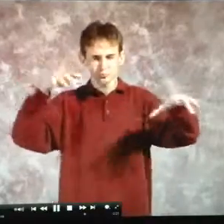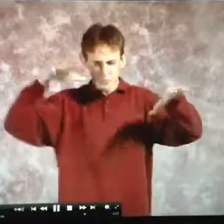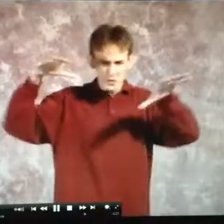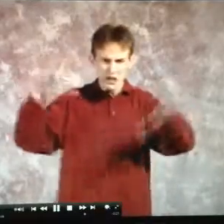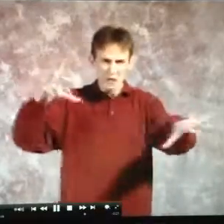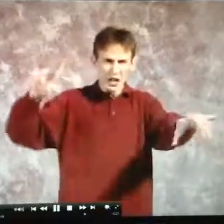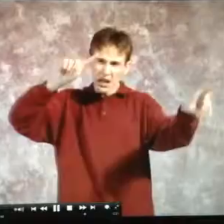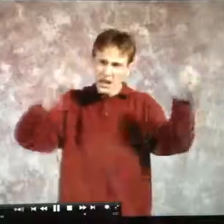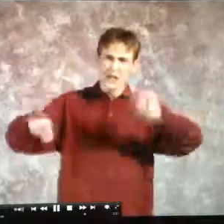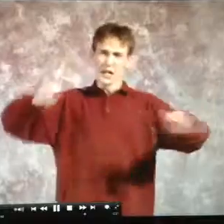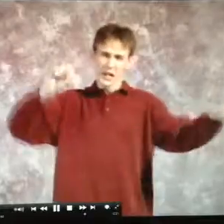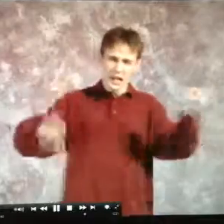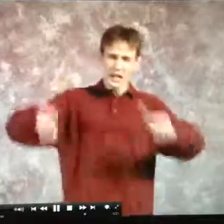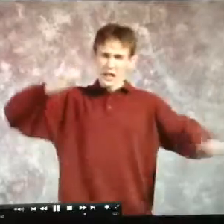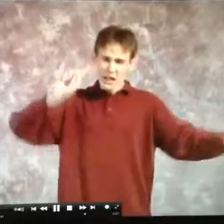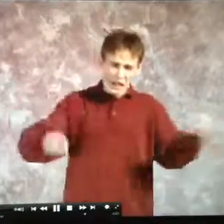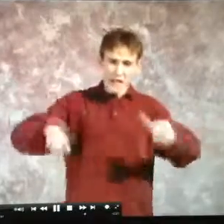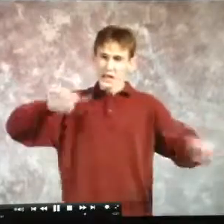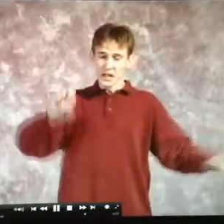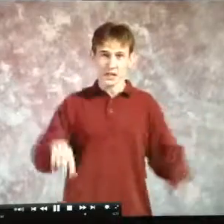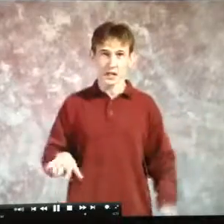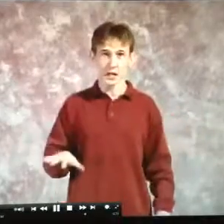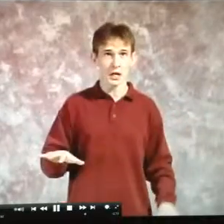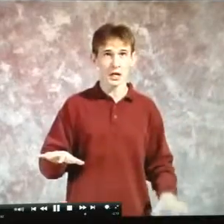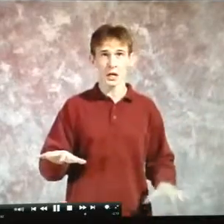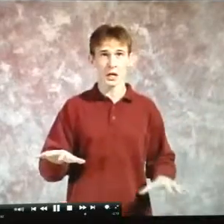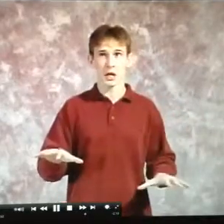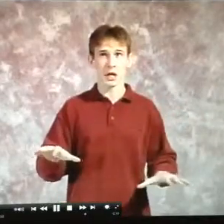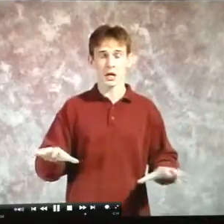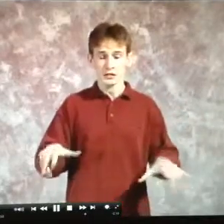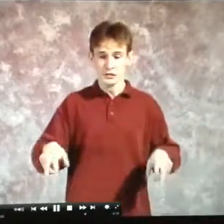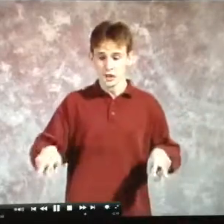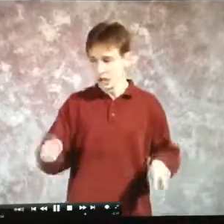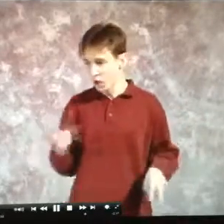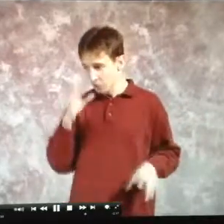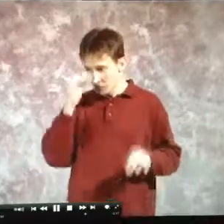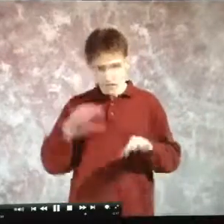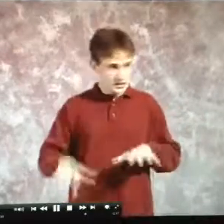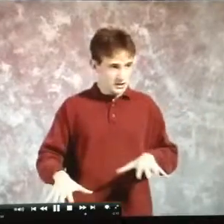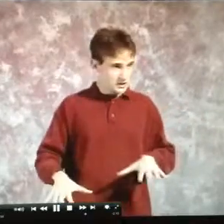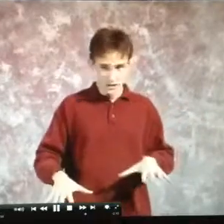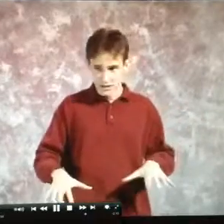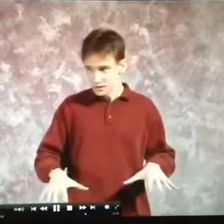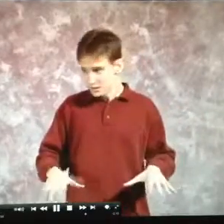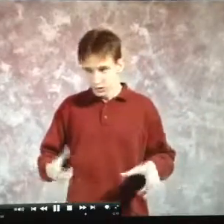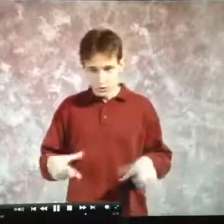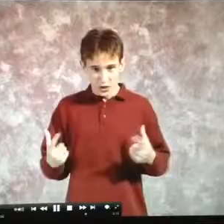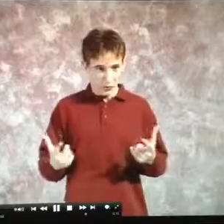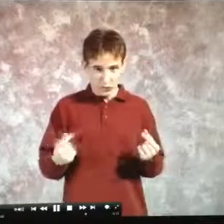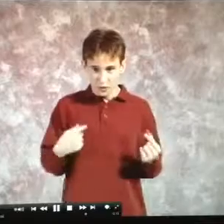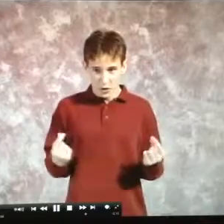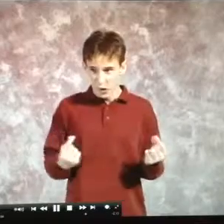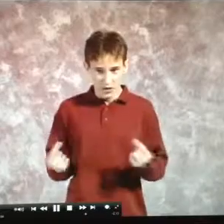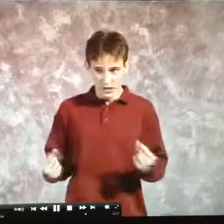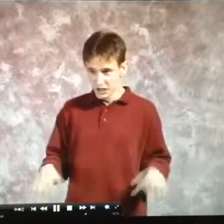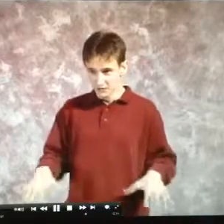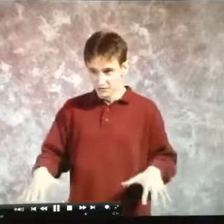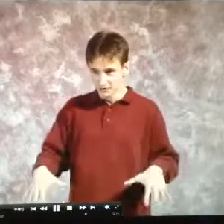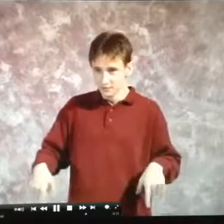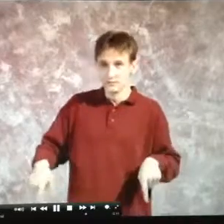the storm was hitting at that same time. There was lightning and wind. And so all the boys were kind of like, what do you want to do? What do you